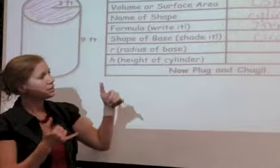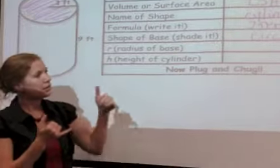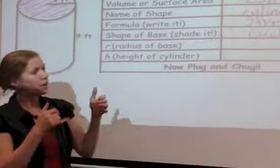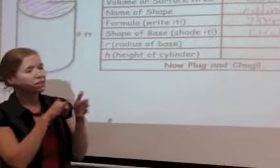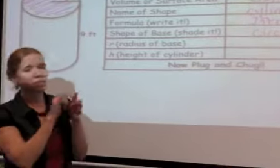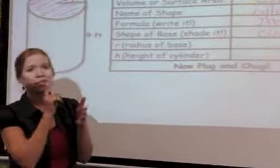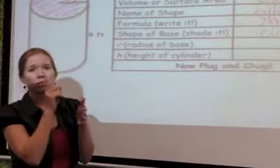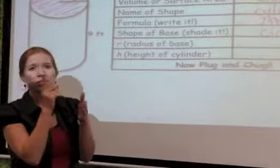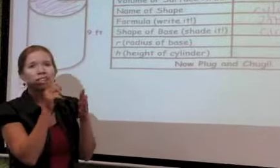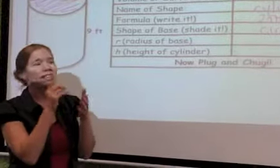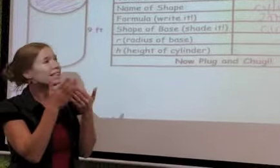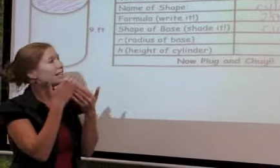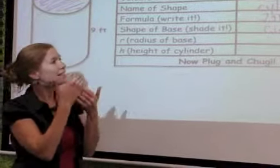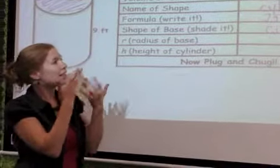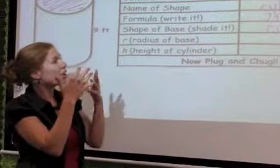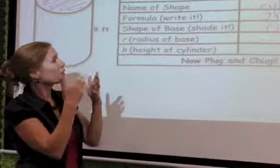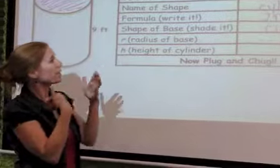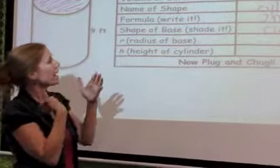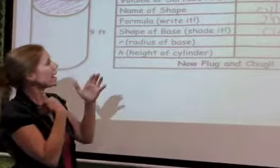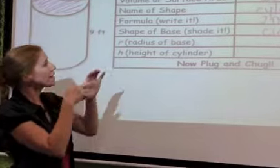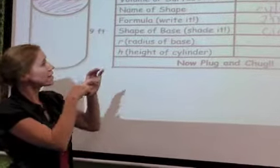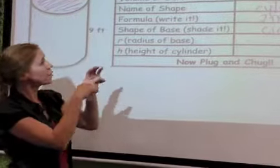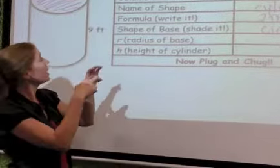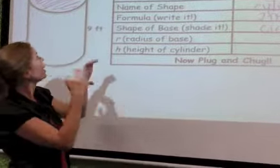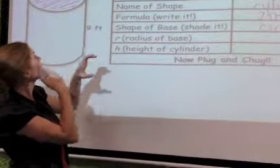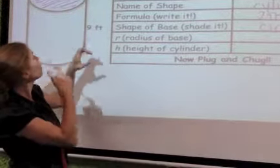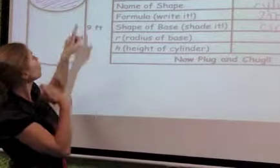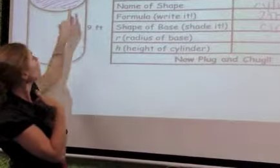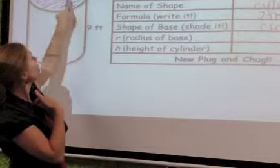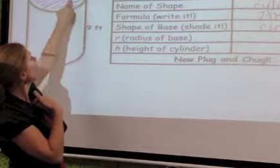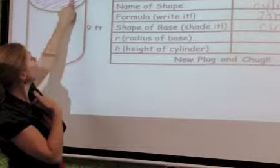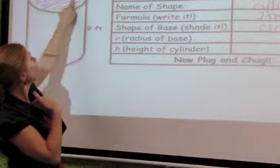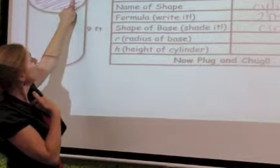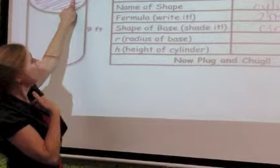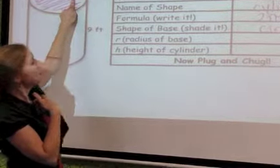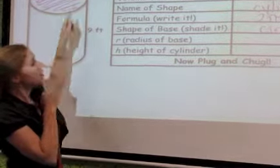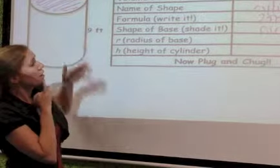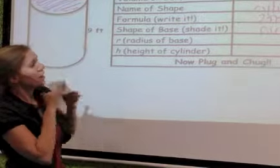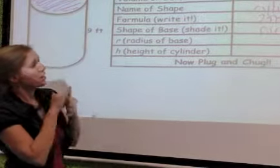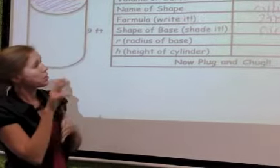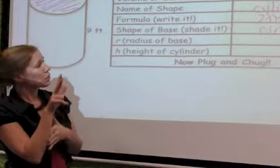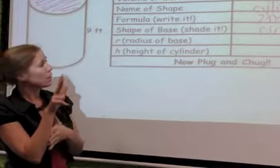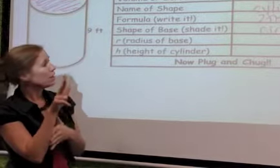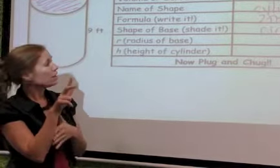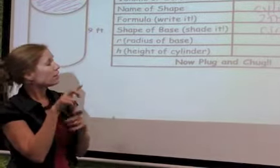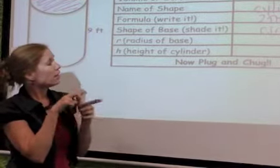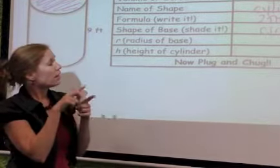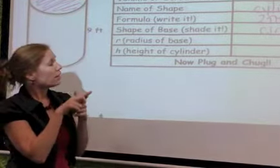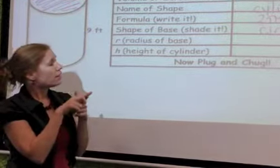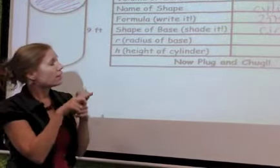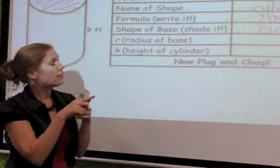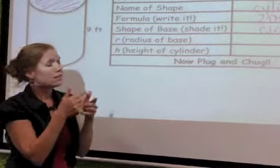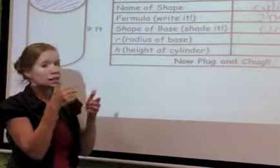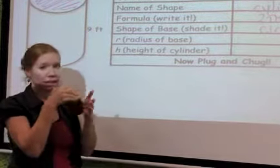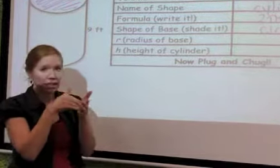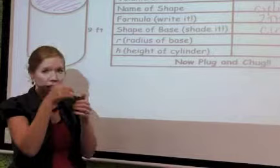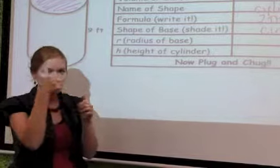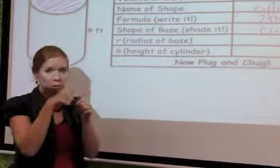Now this one is really easy. It already has the radius for me. That is 3. And then again, remember